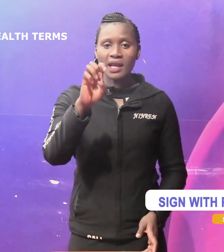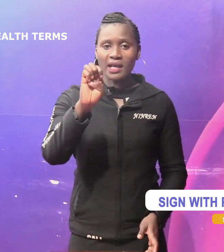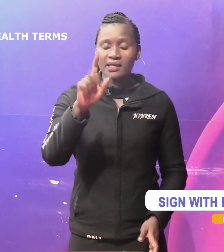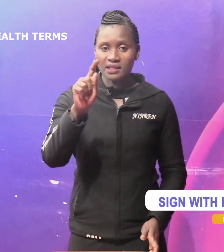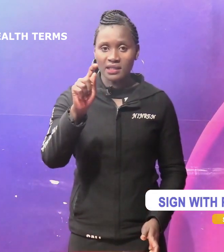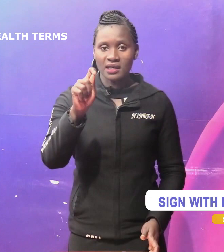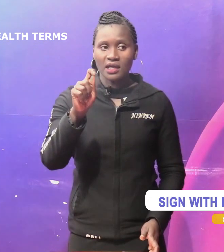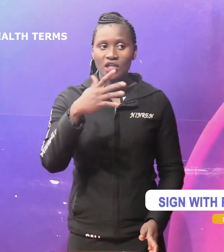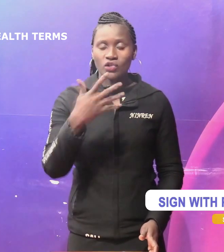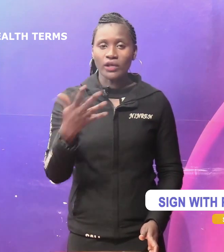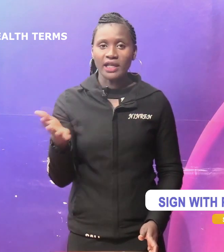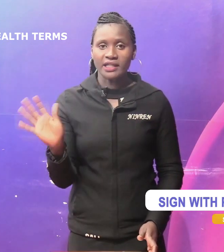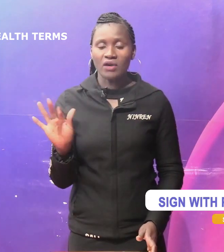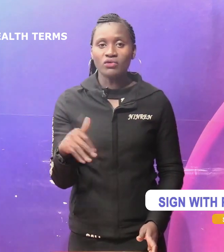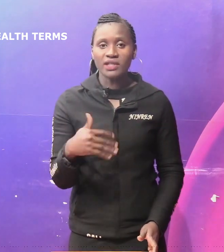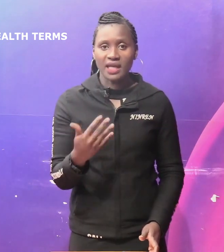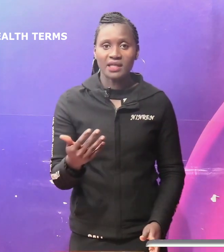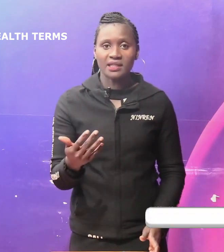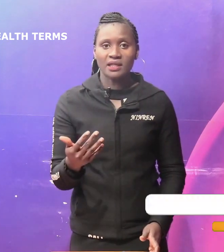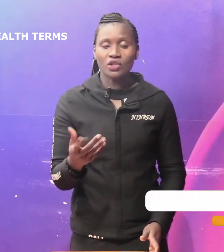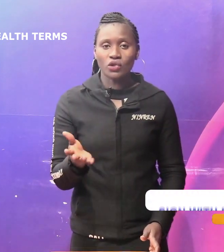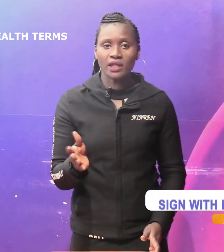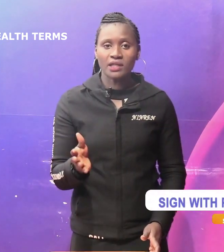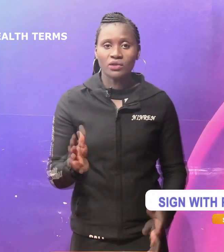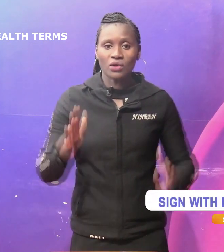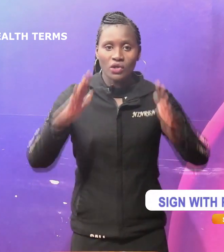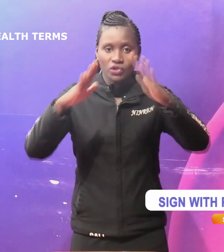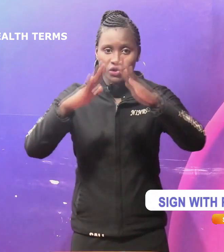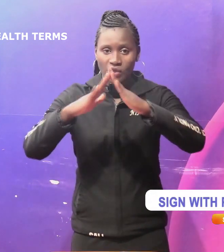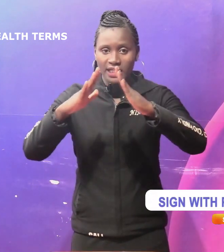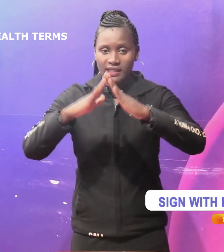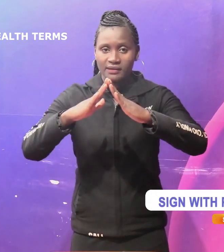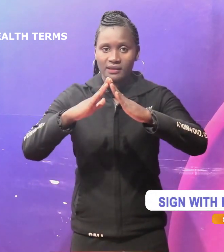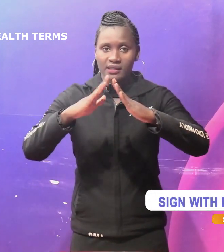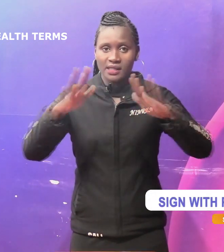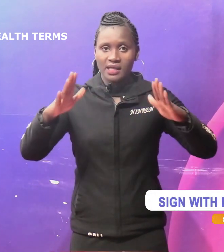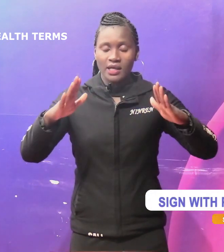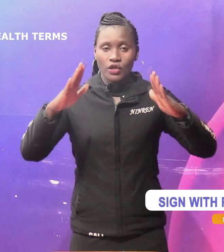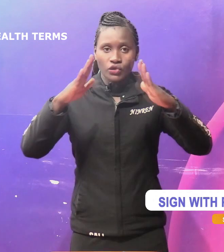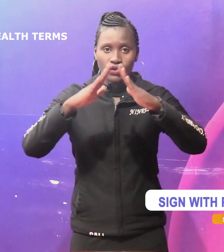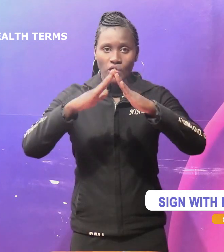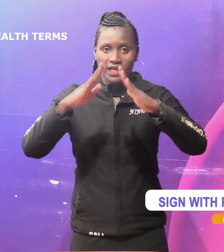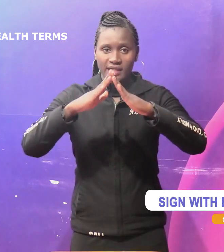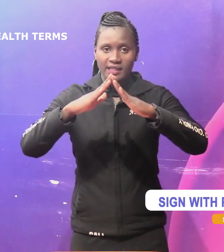T-O-I-L-E-T, toilet. How do we sign it? Toilet. So toilet, toilet, like